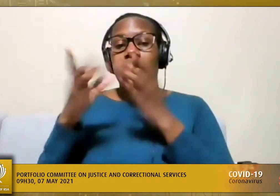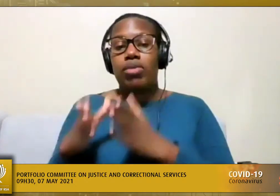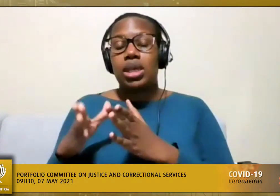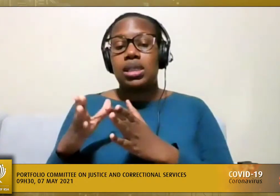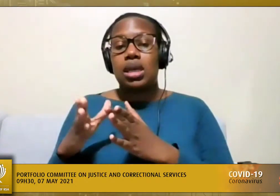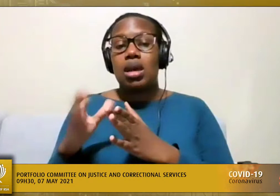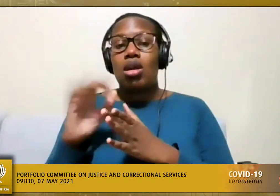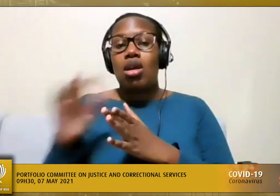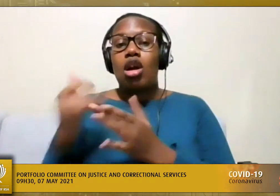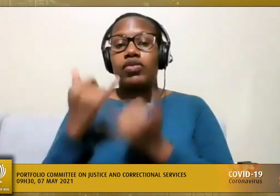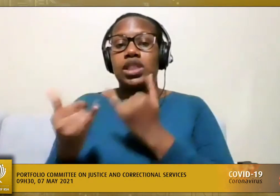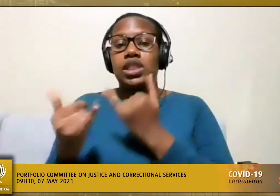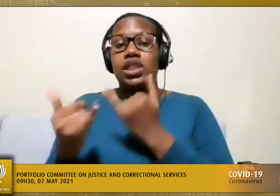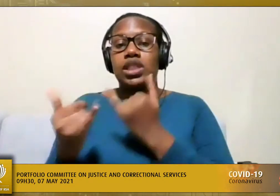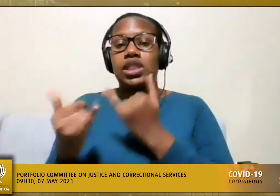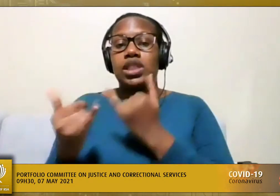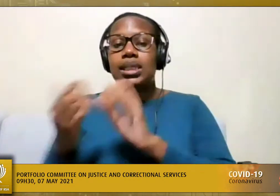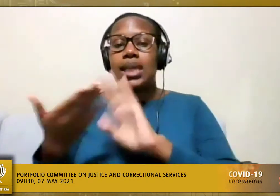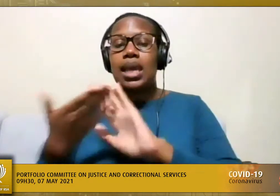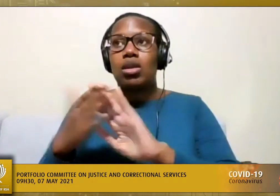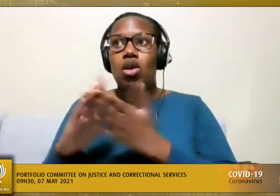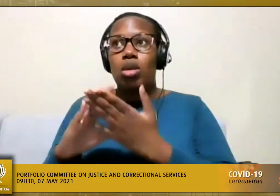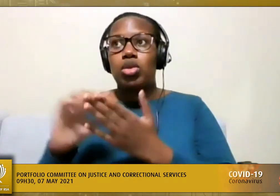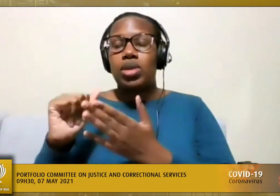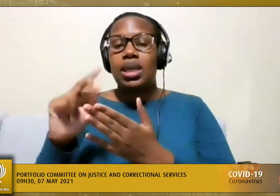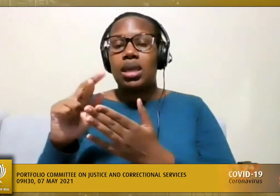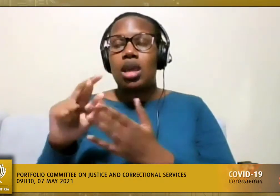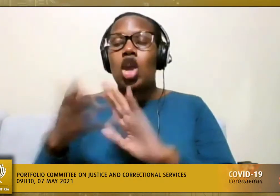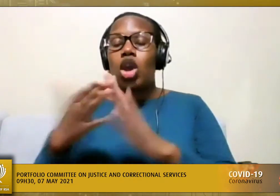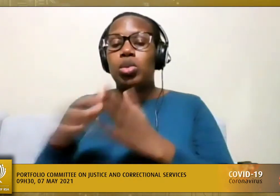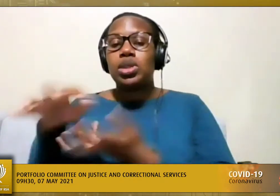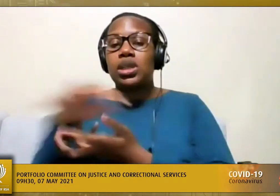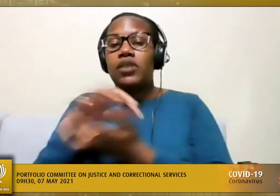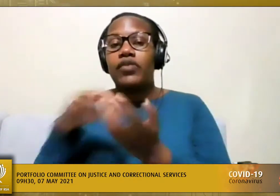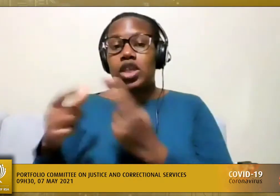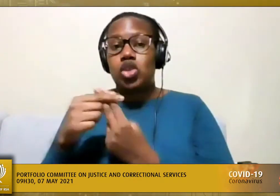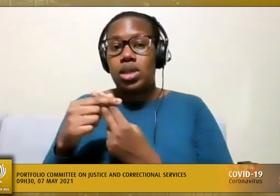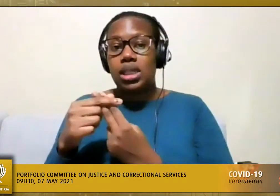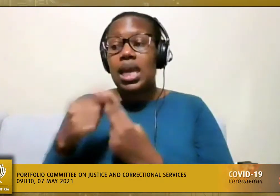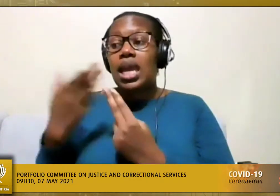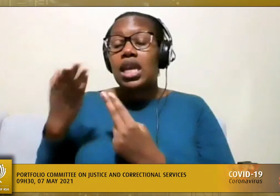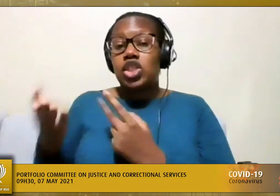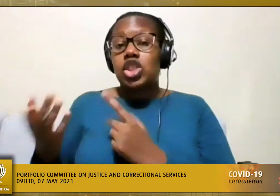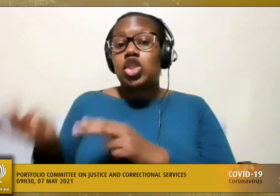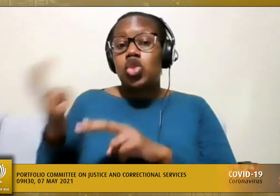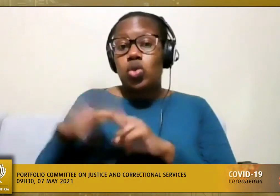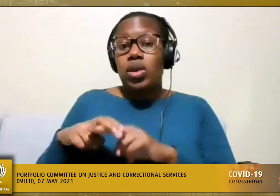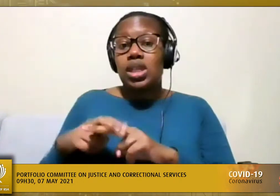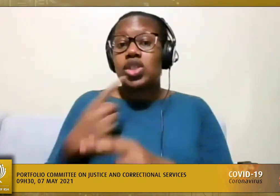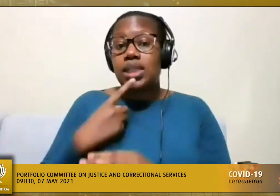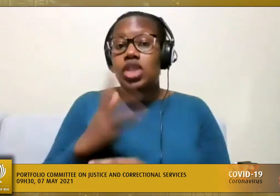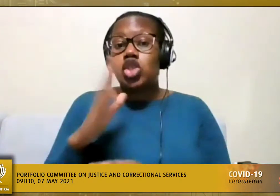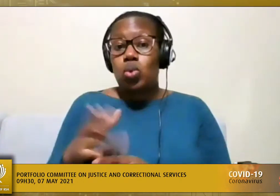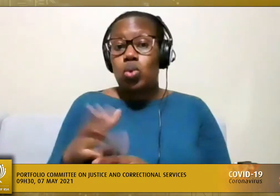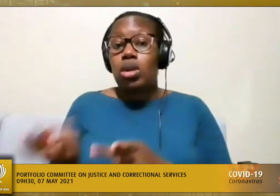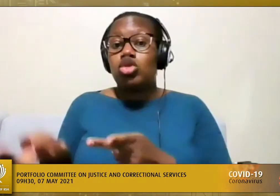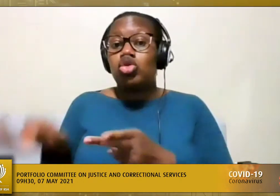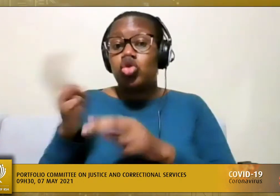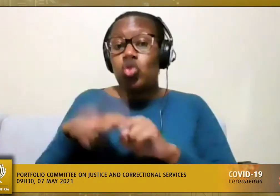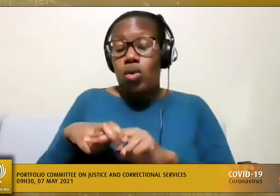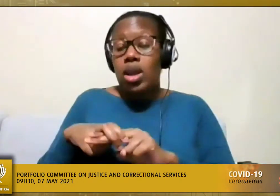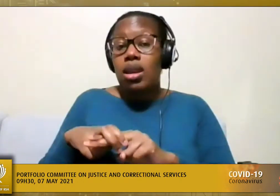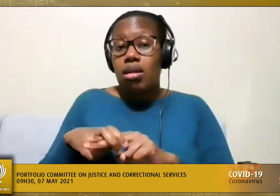sexual offenses and Community Affairs unit chairperson has joined the uh she indicated she would be joining um